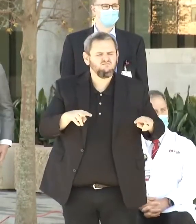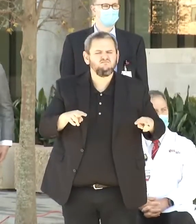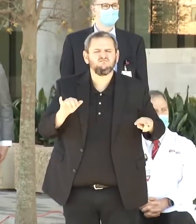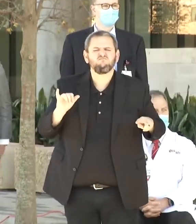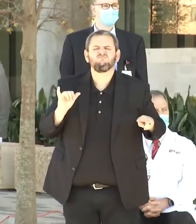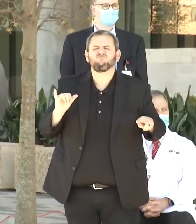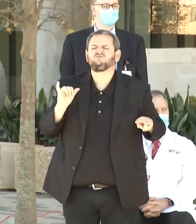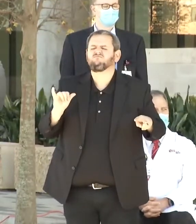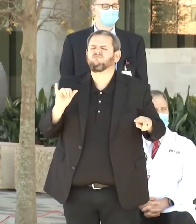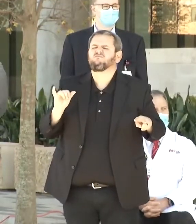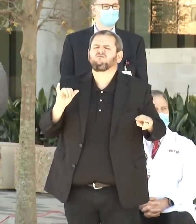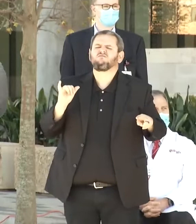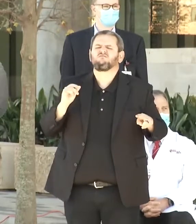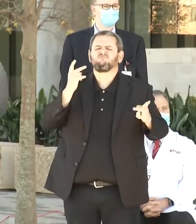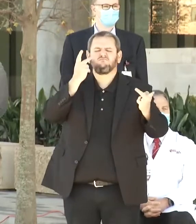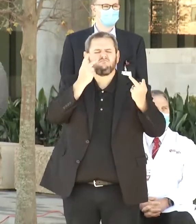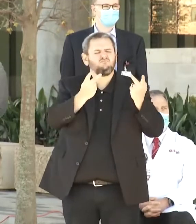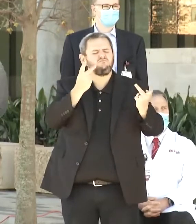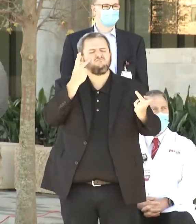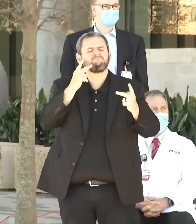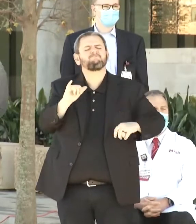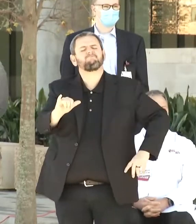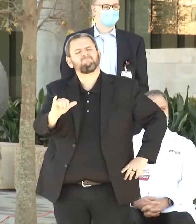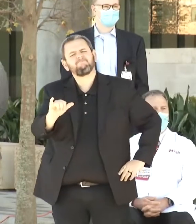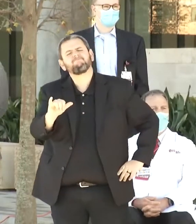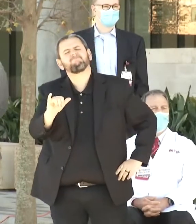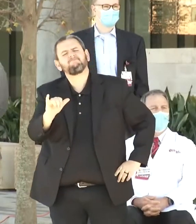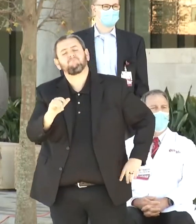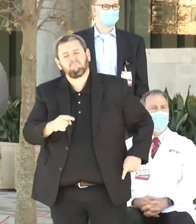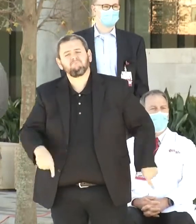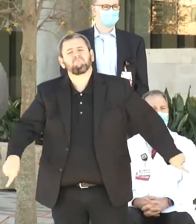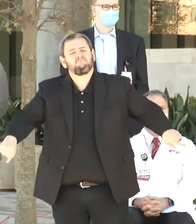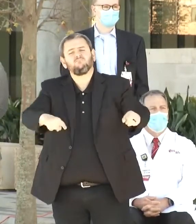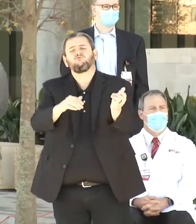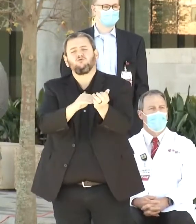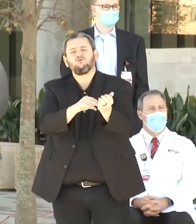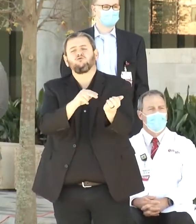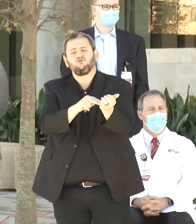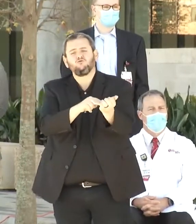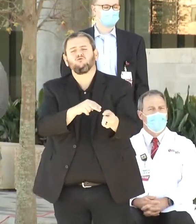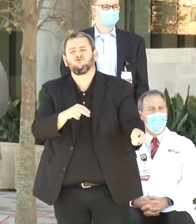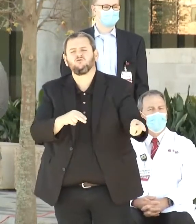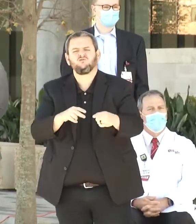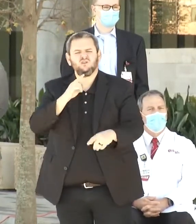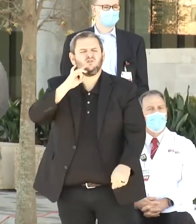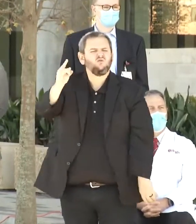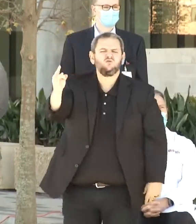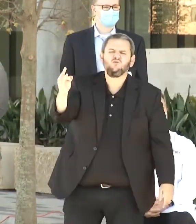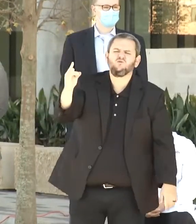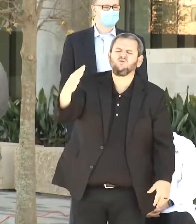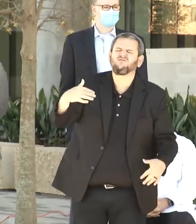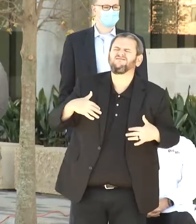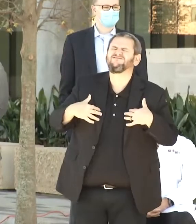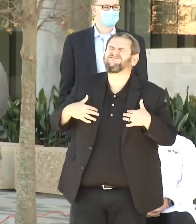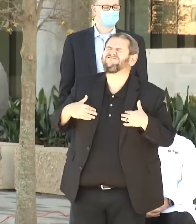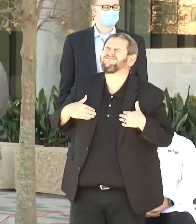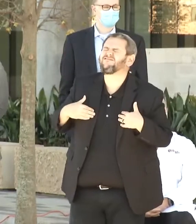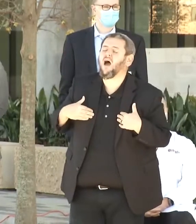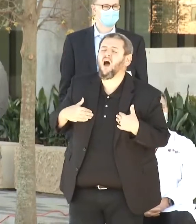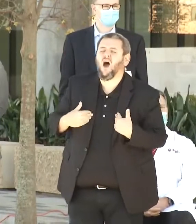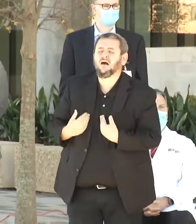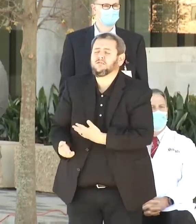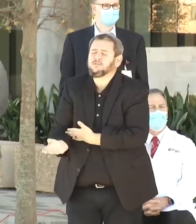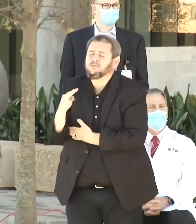Oklahoma. And I'll tell you, those folks are tired. They've been working long hours in really tough conditions for